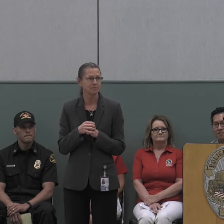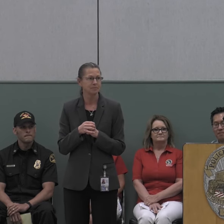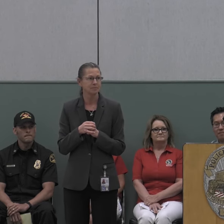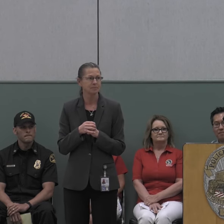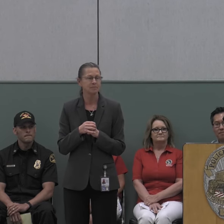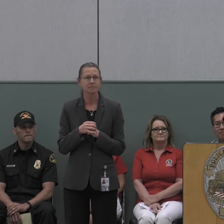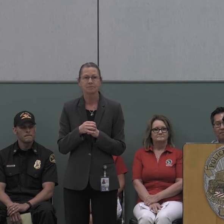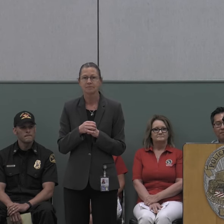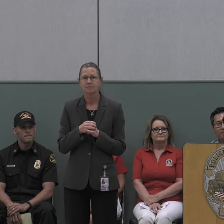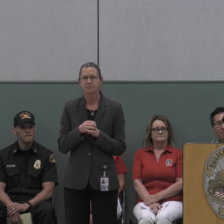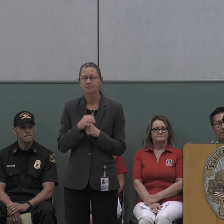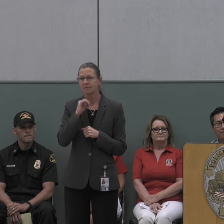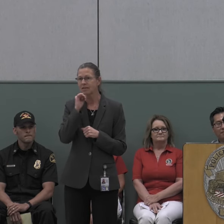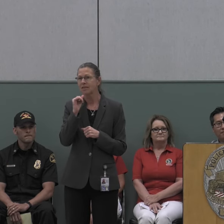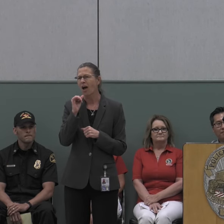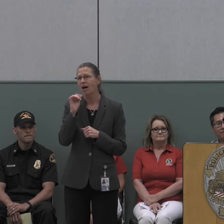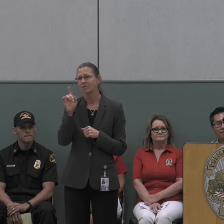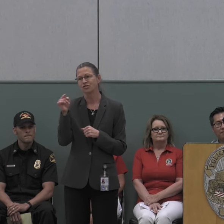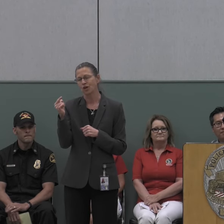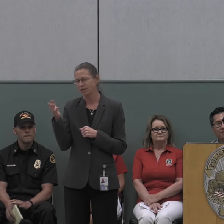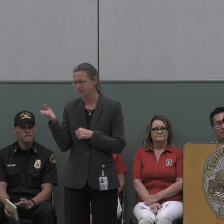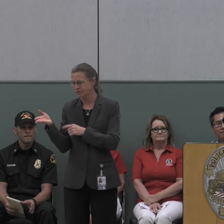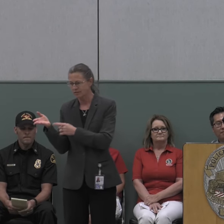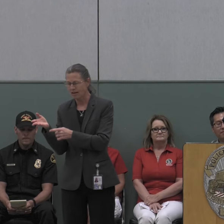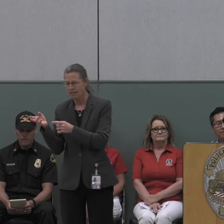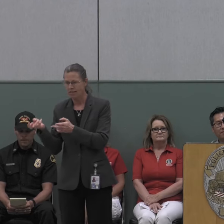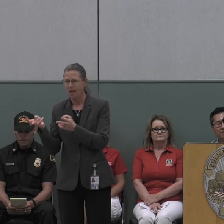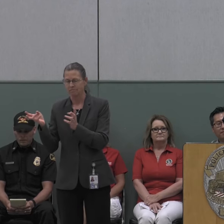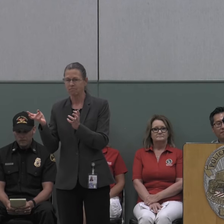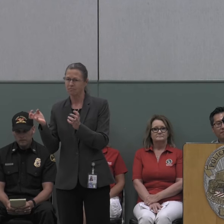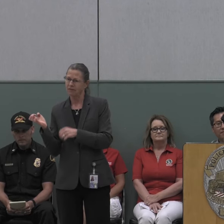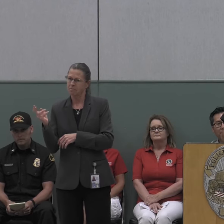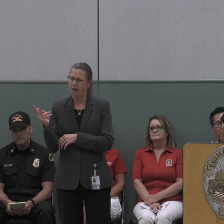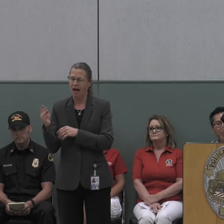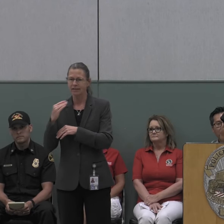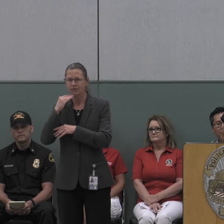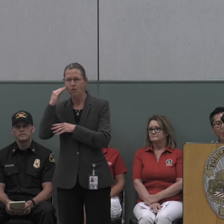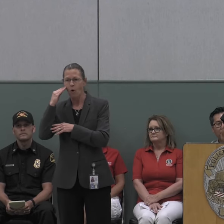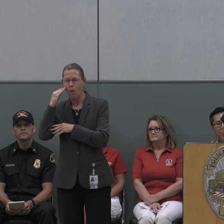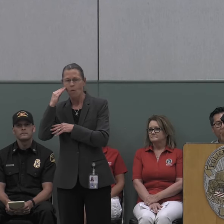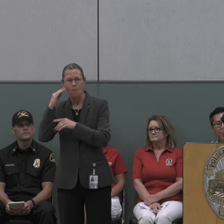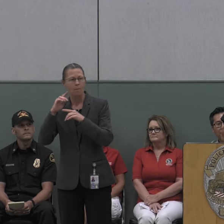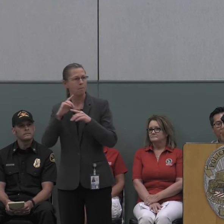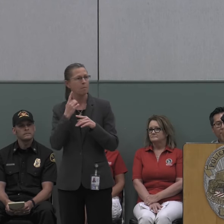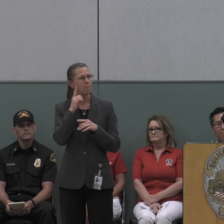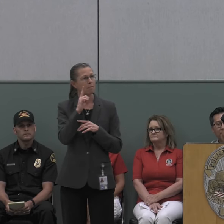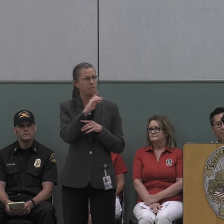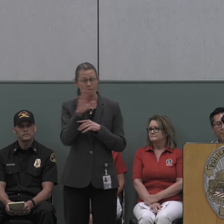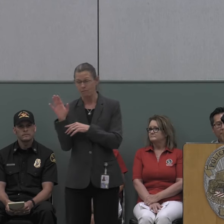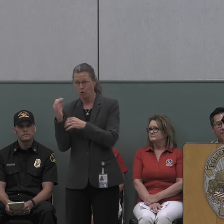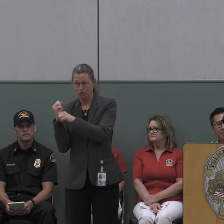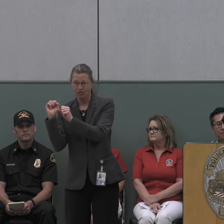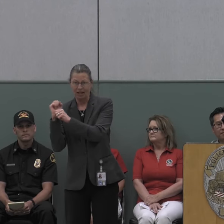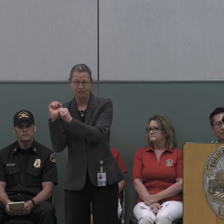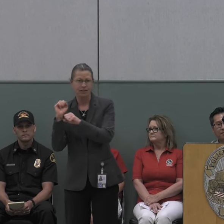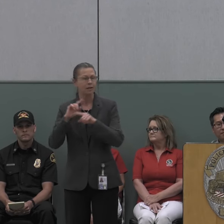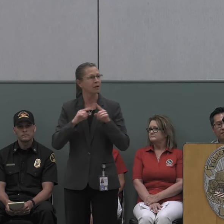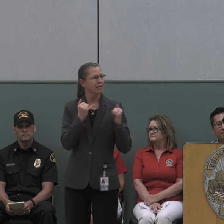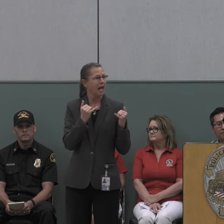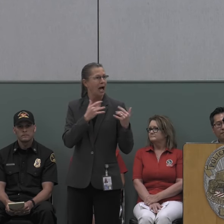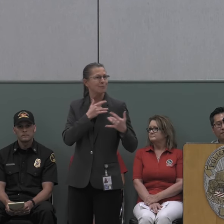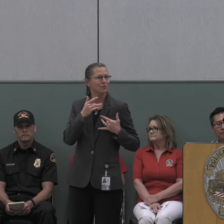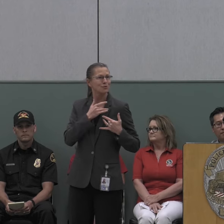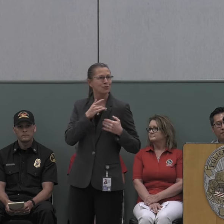But not only that, for your own safety, but now I'm concerned about where we're at